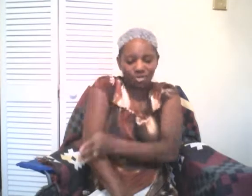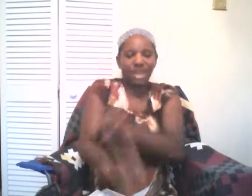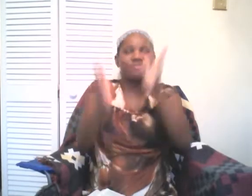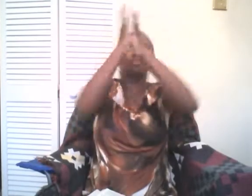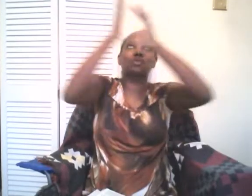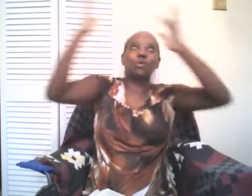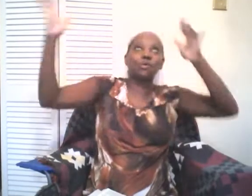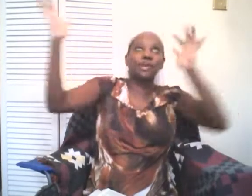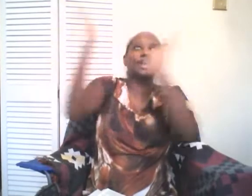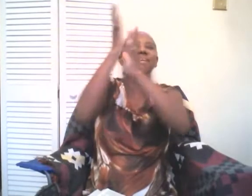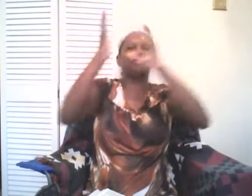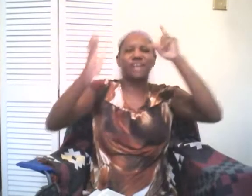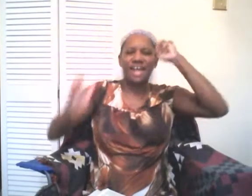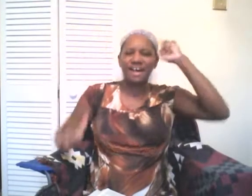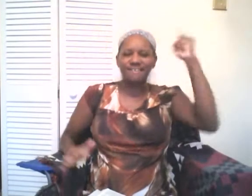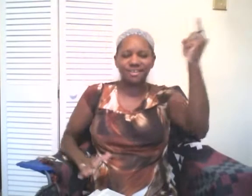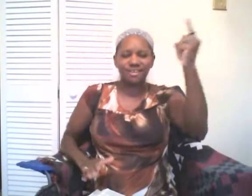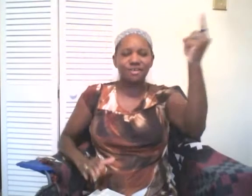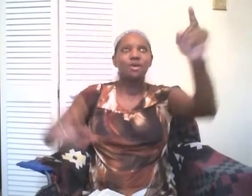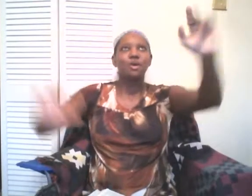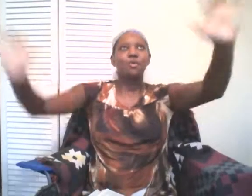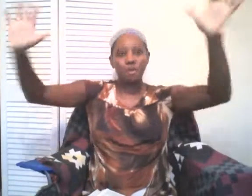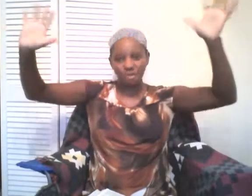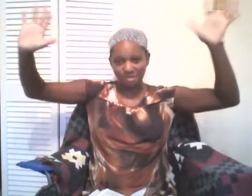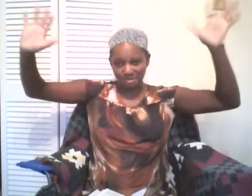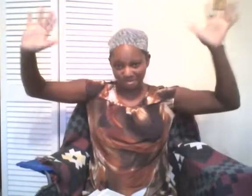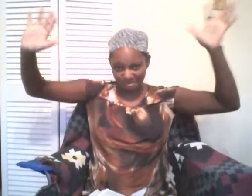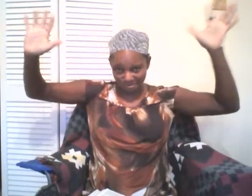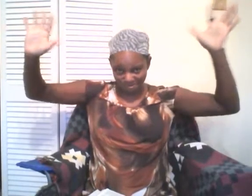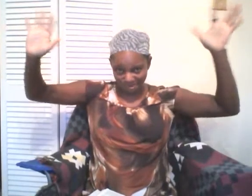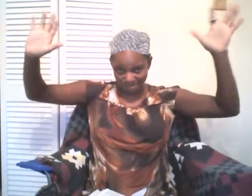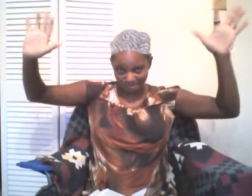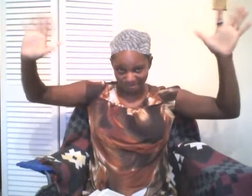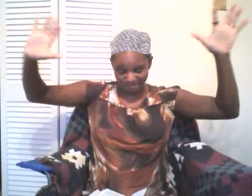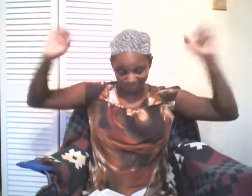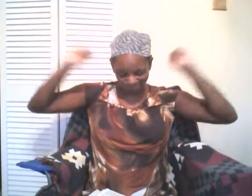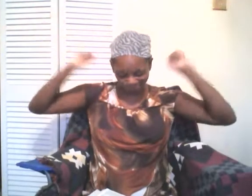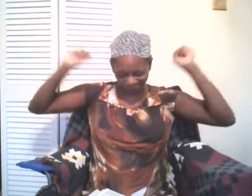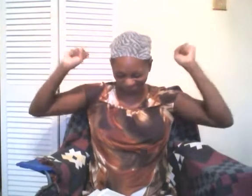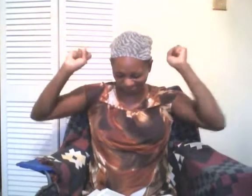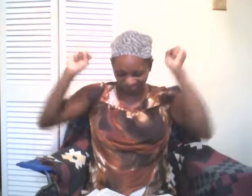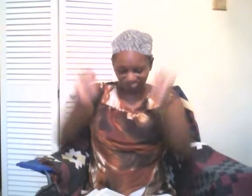and the glory is forever. Woo! Woo!